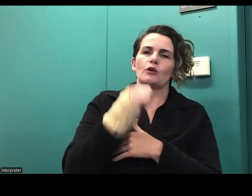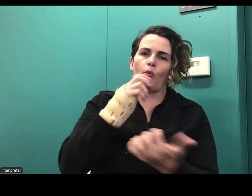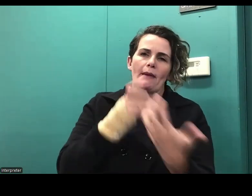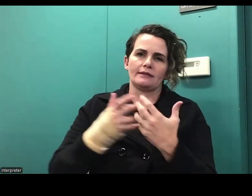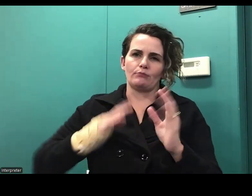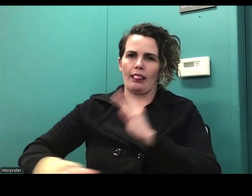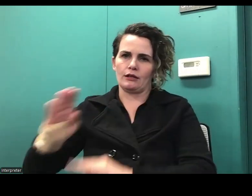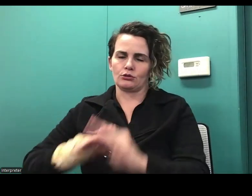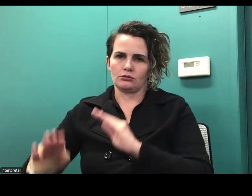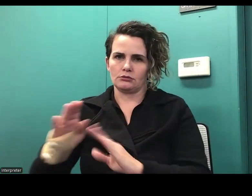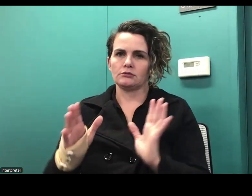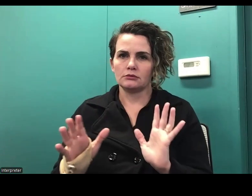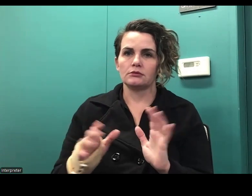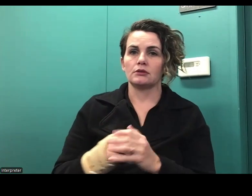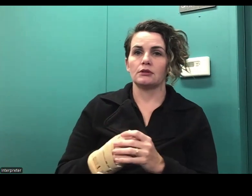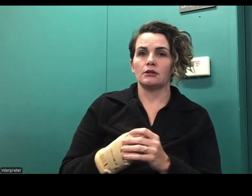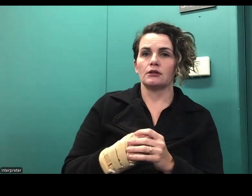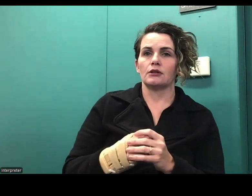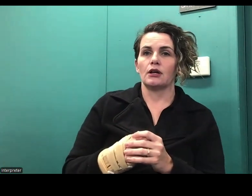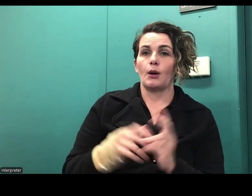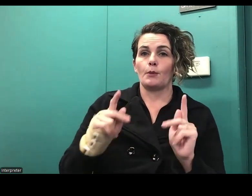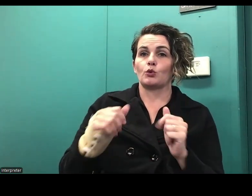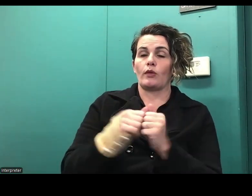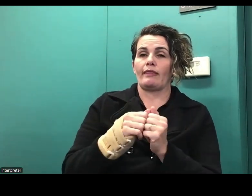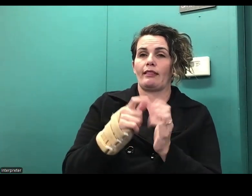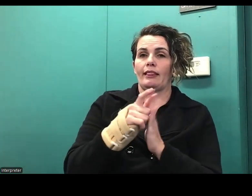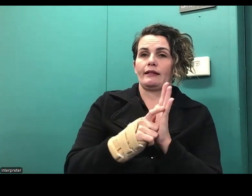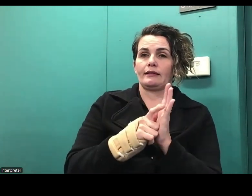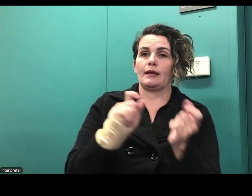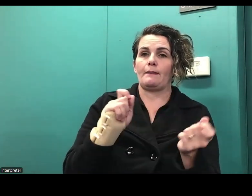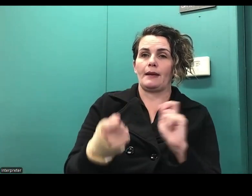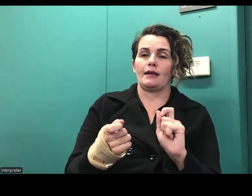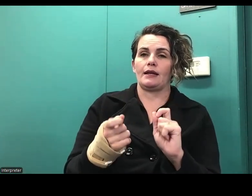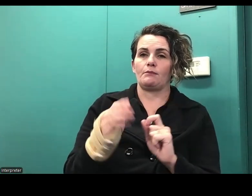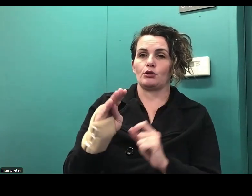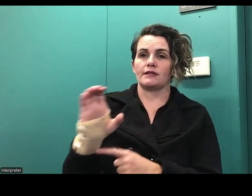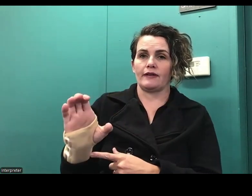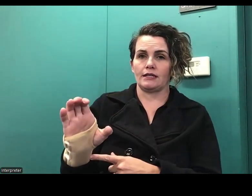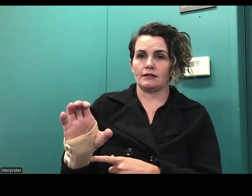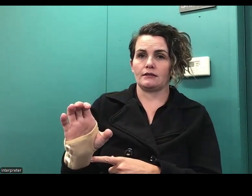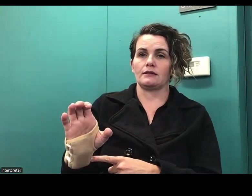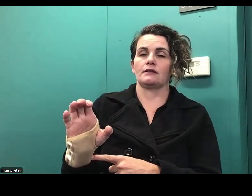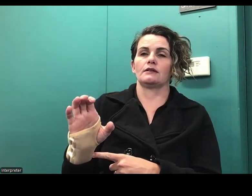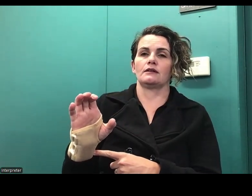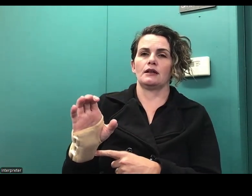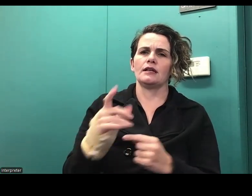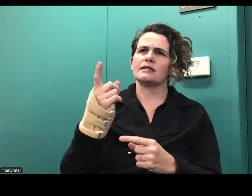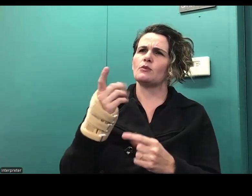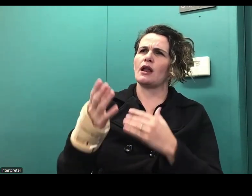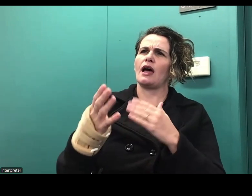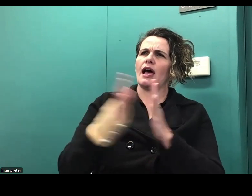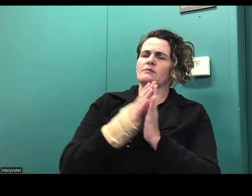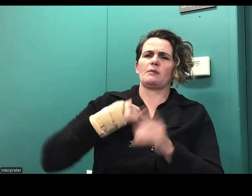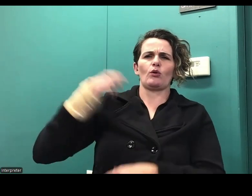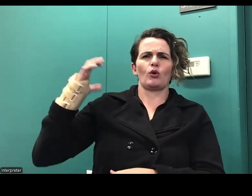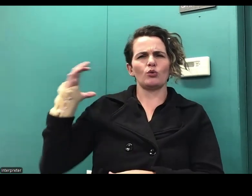minor children with parent, guardian, or relative whose biological sex corresponds with sex designated space. Somebody asked me about coaches at my last training. I was like,